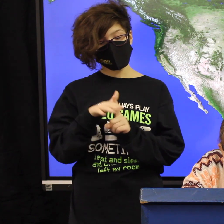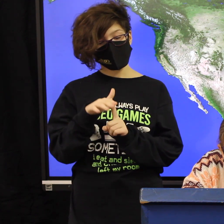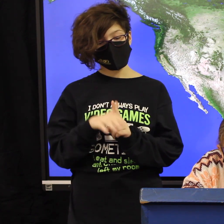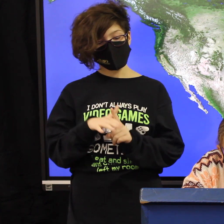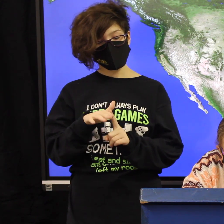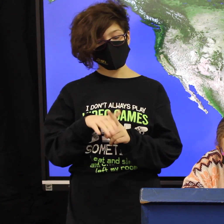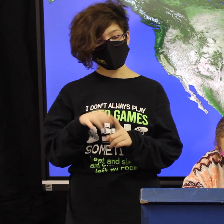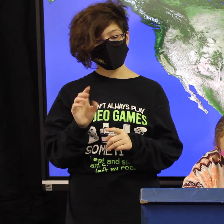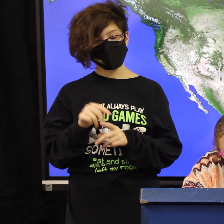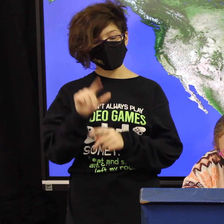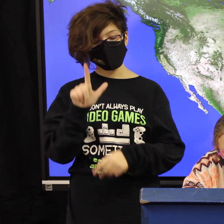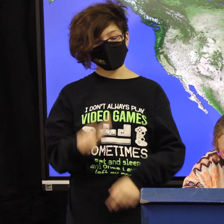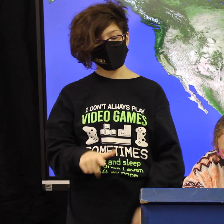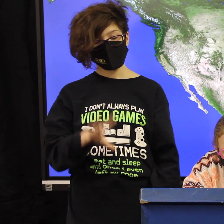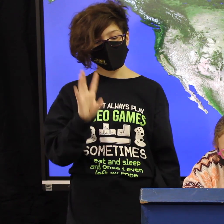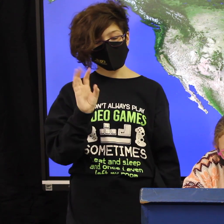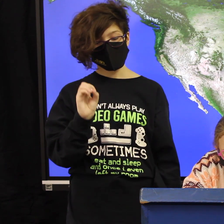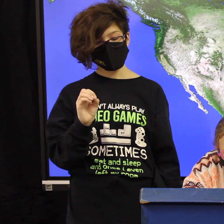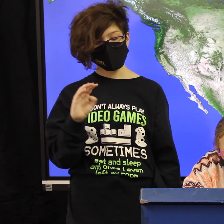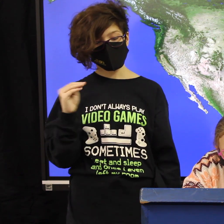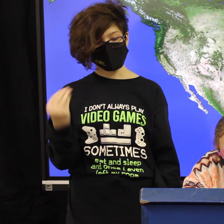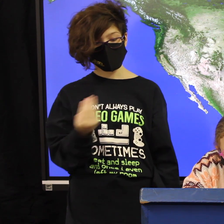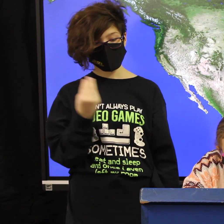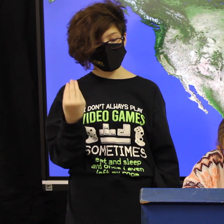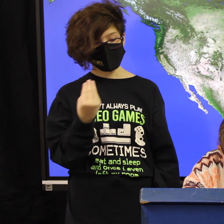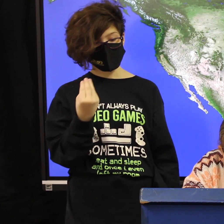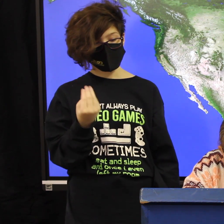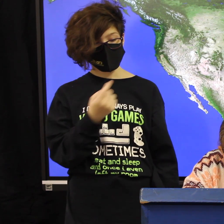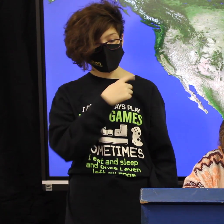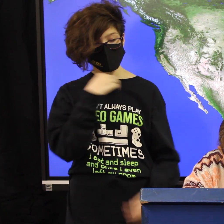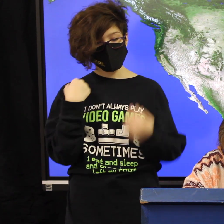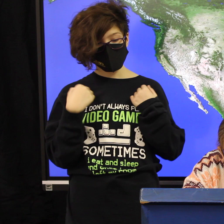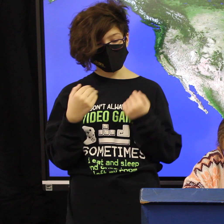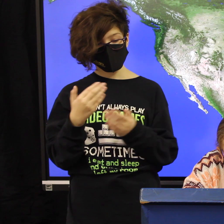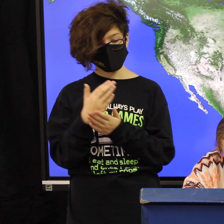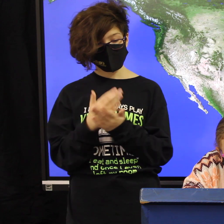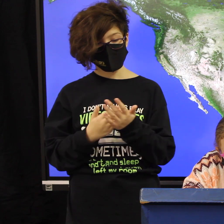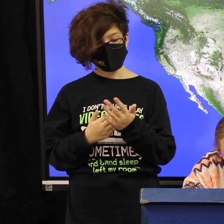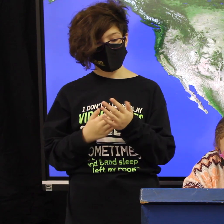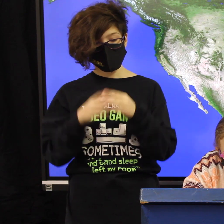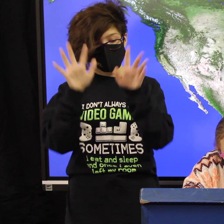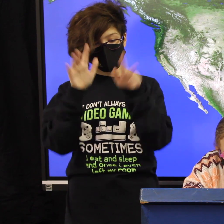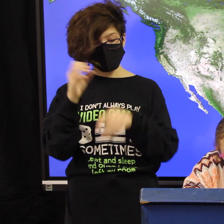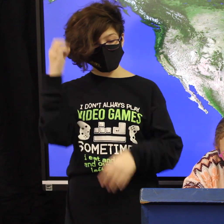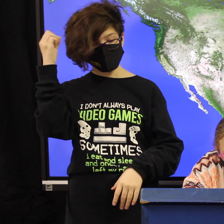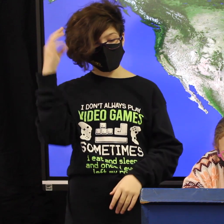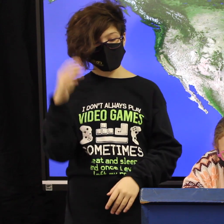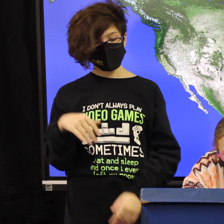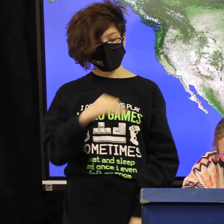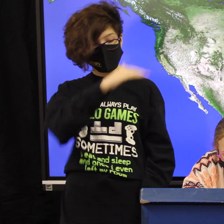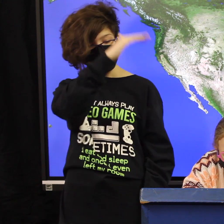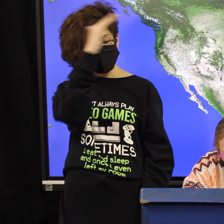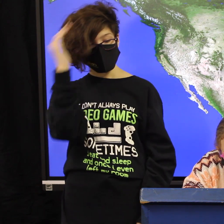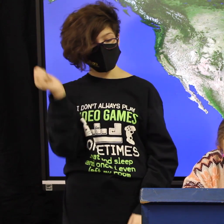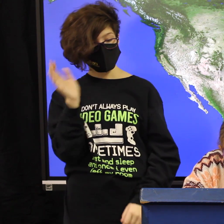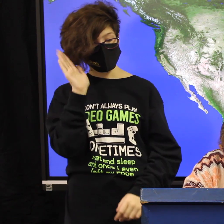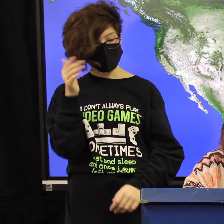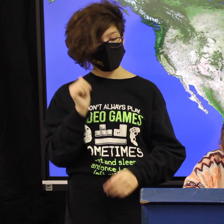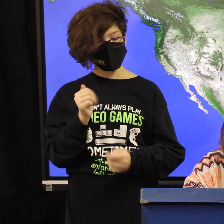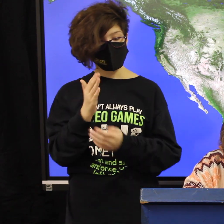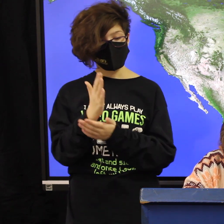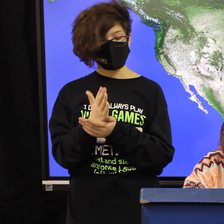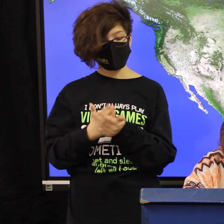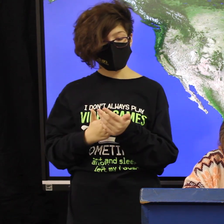temperatures in the low 40s. Monday we will have some snow showers. The skies